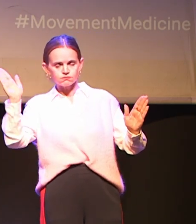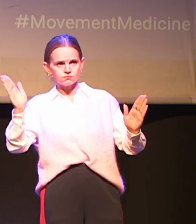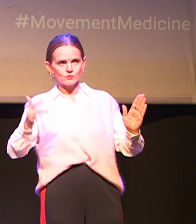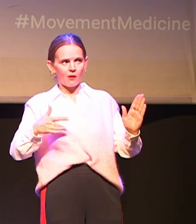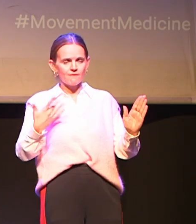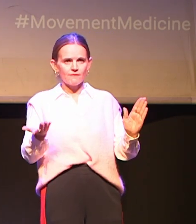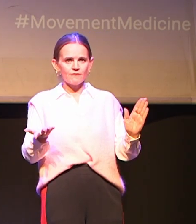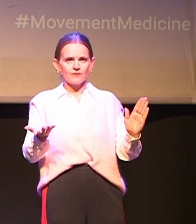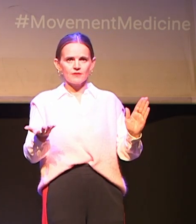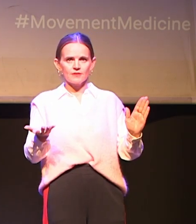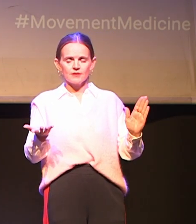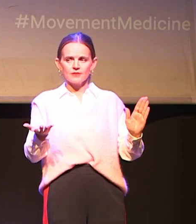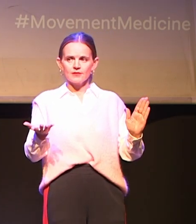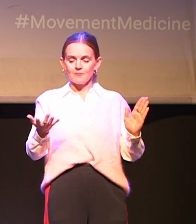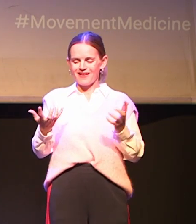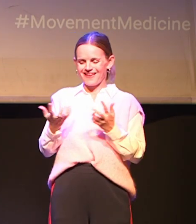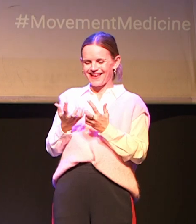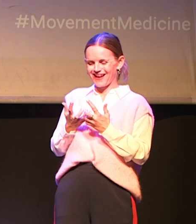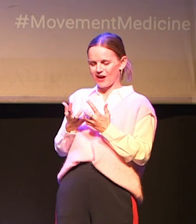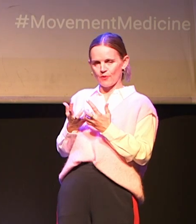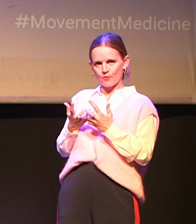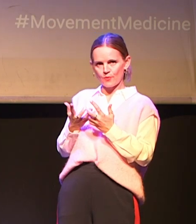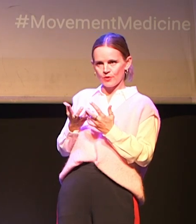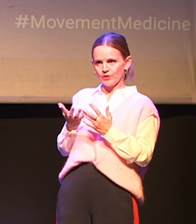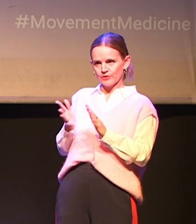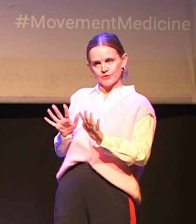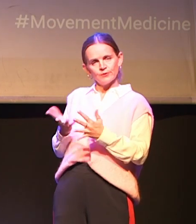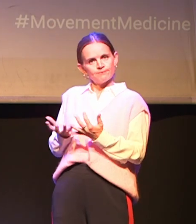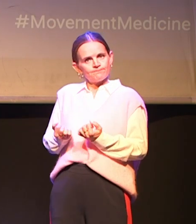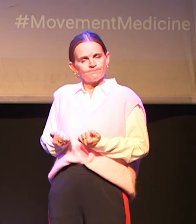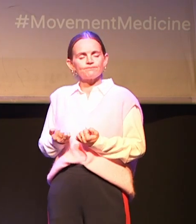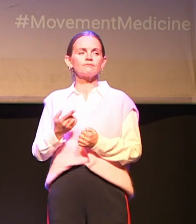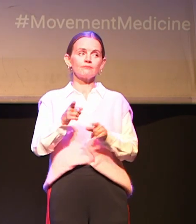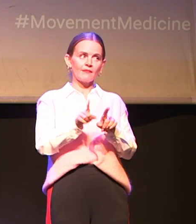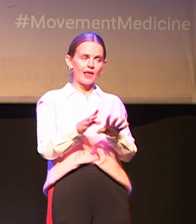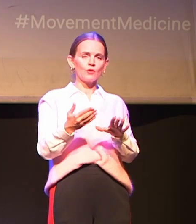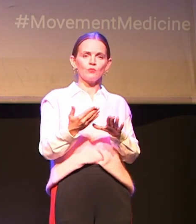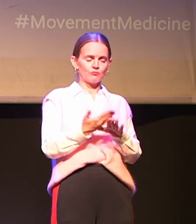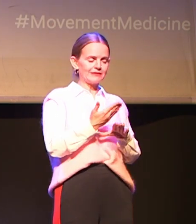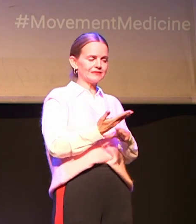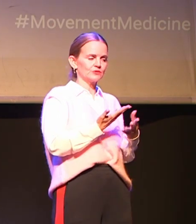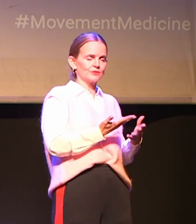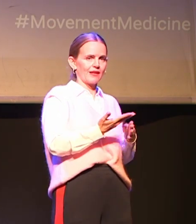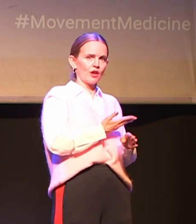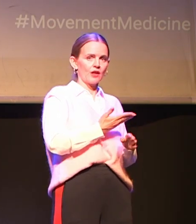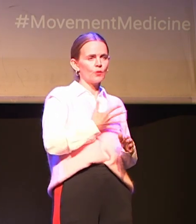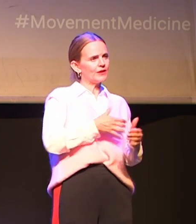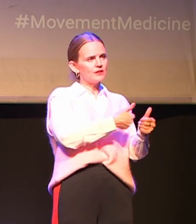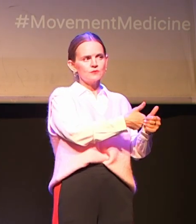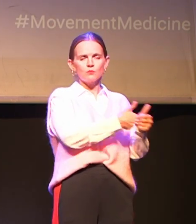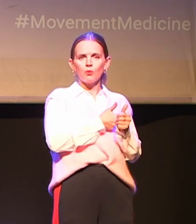is to be in that. But to get there, we were practicing earlier today, we need support, we